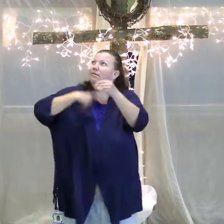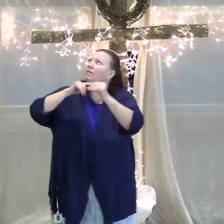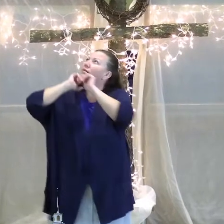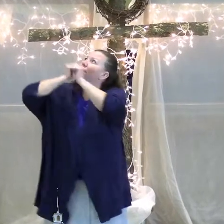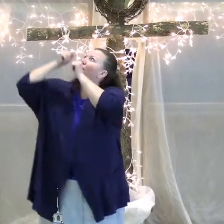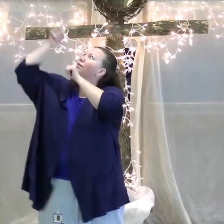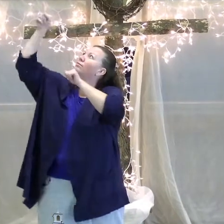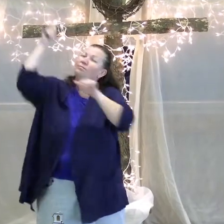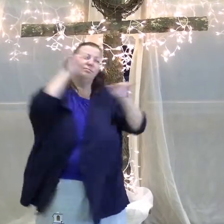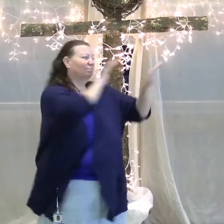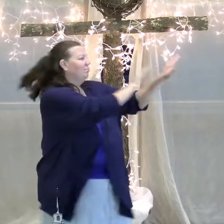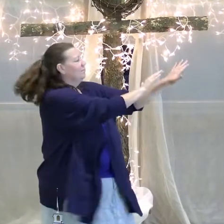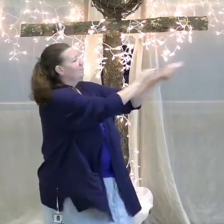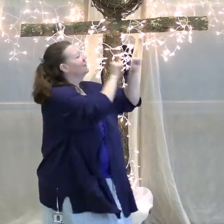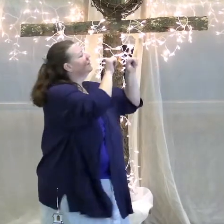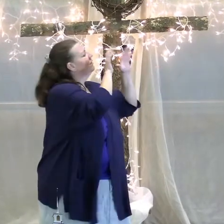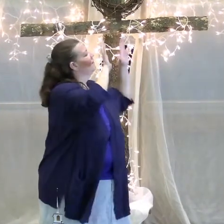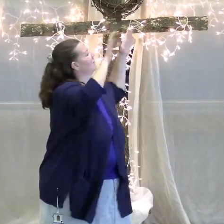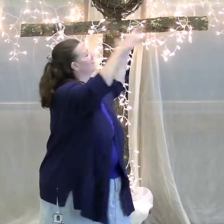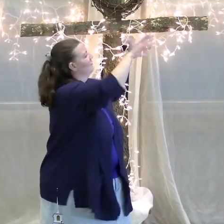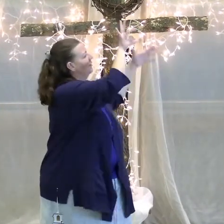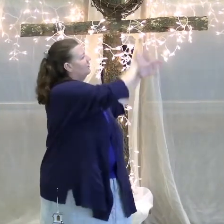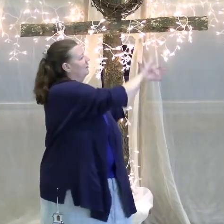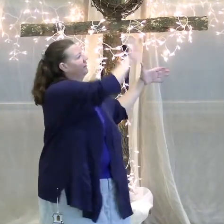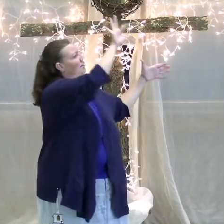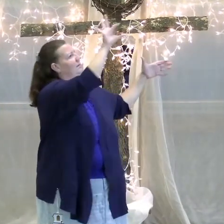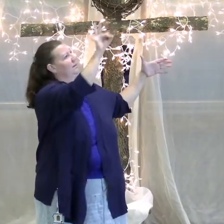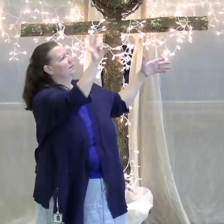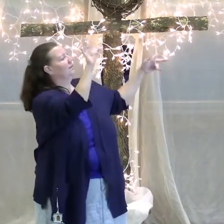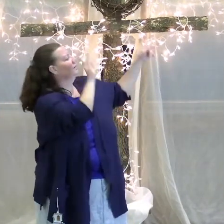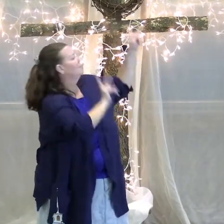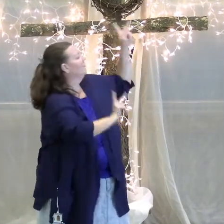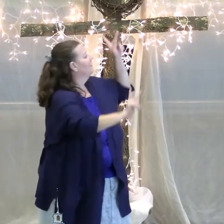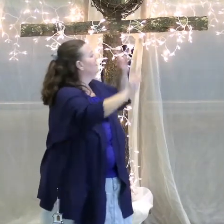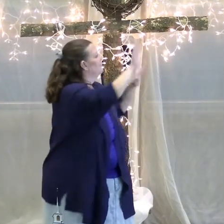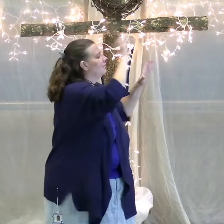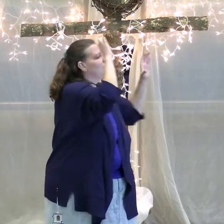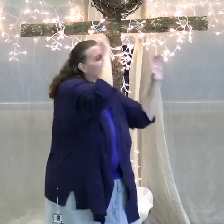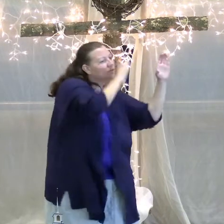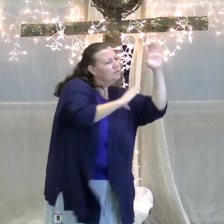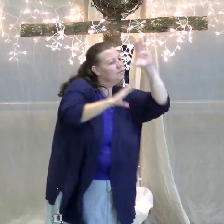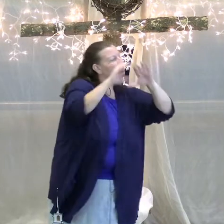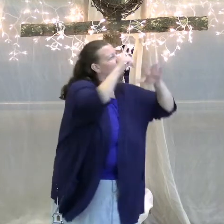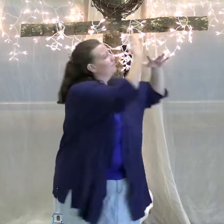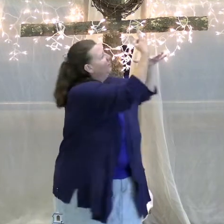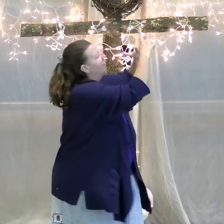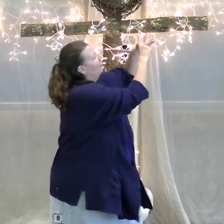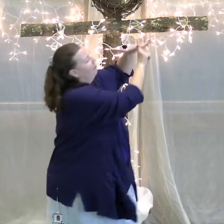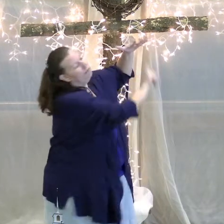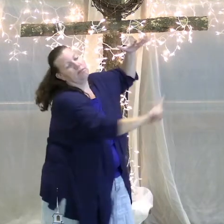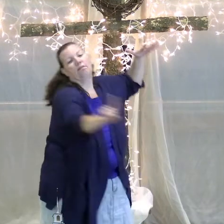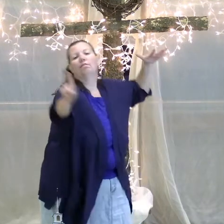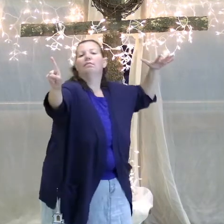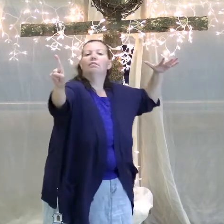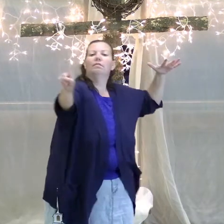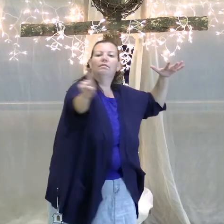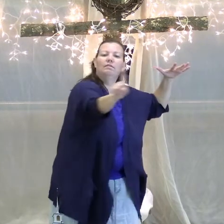I've read the words in red, how you leave the 99 and you go searching for the one that's